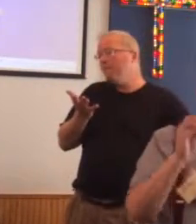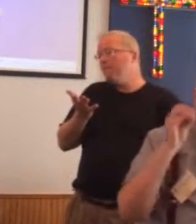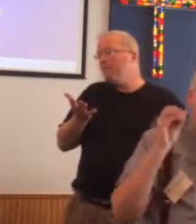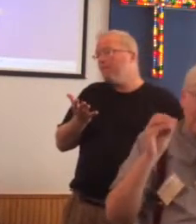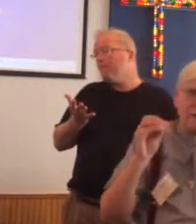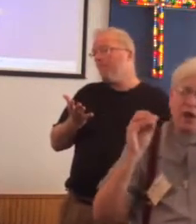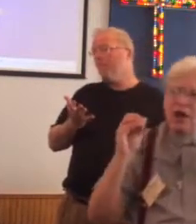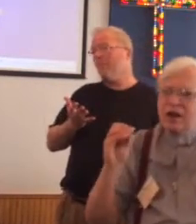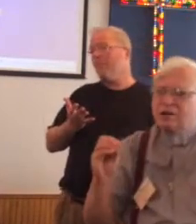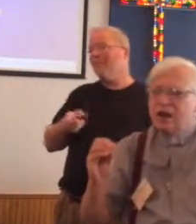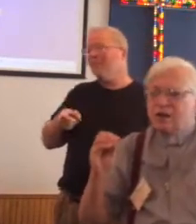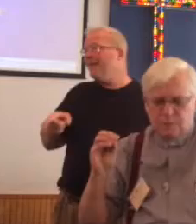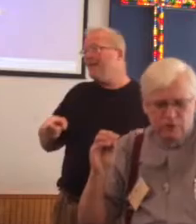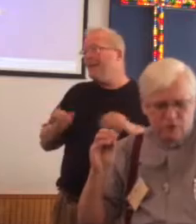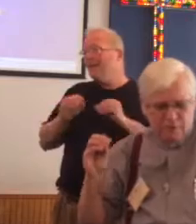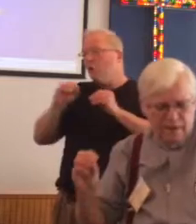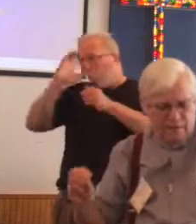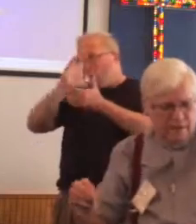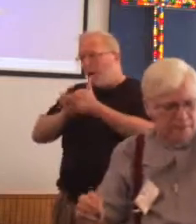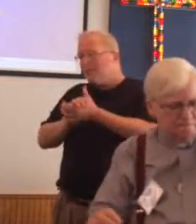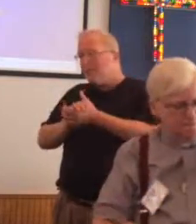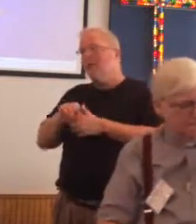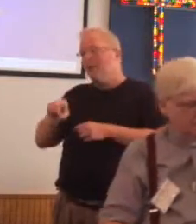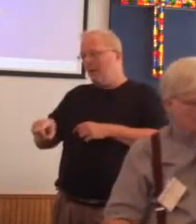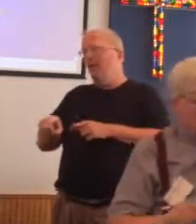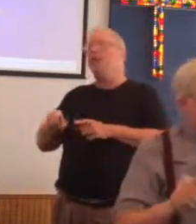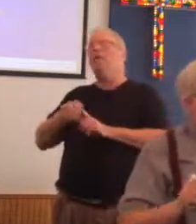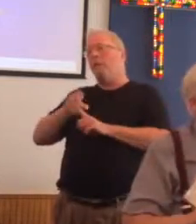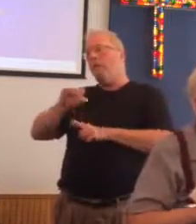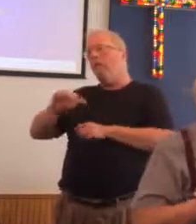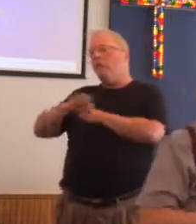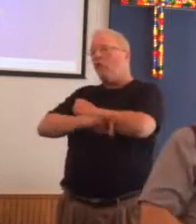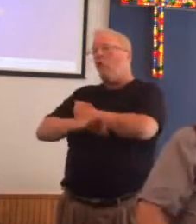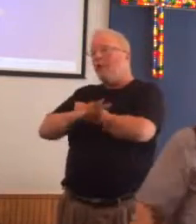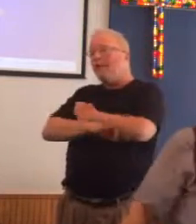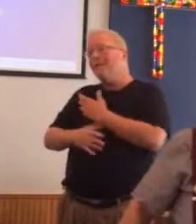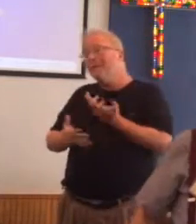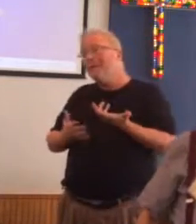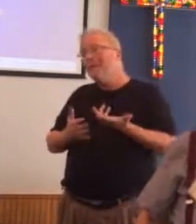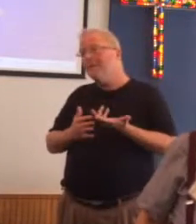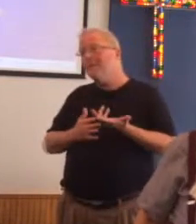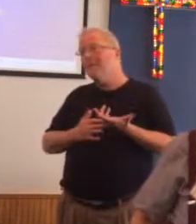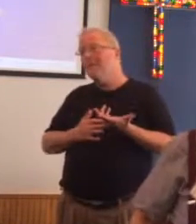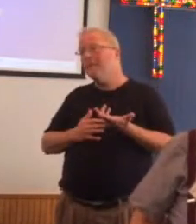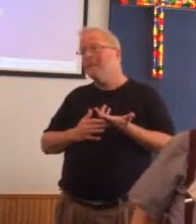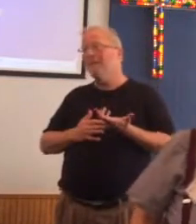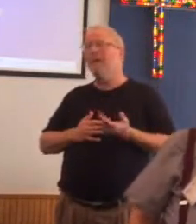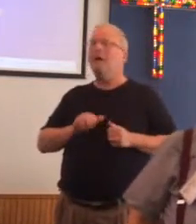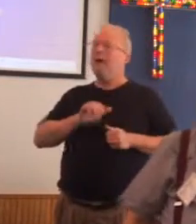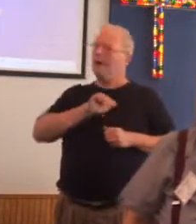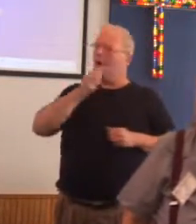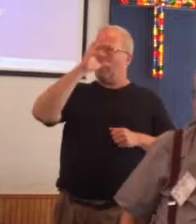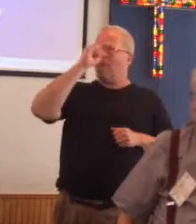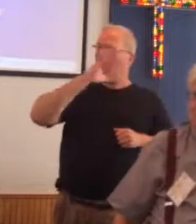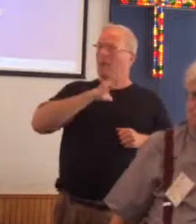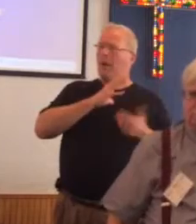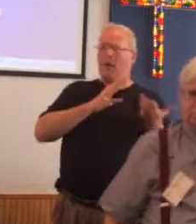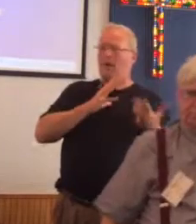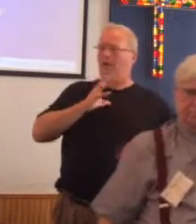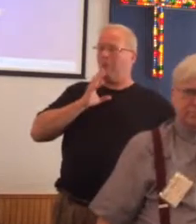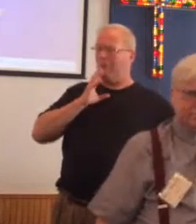a woman without a husband or family could be considered fair